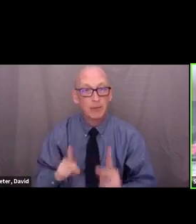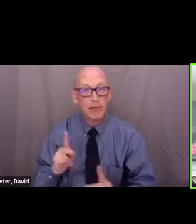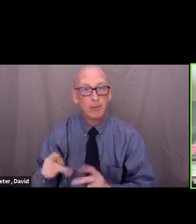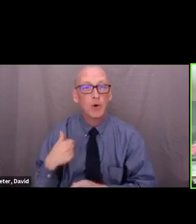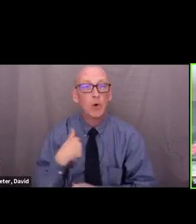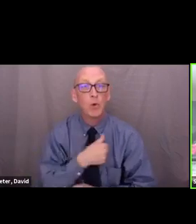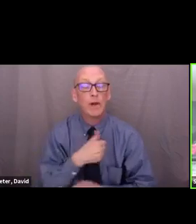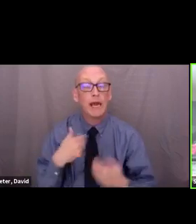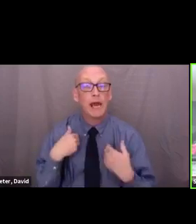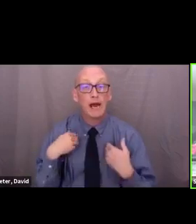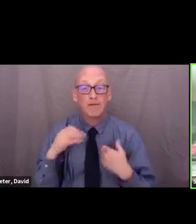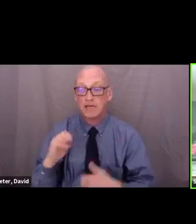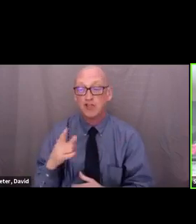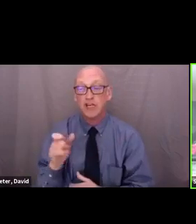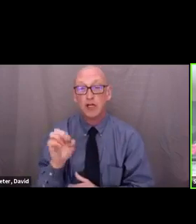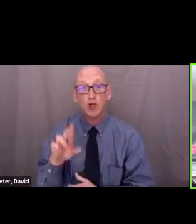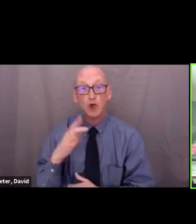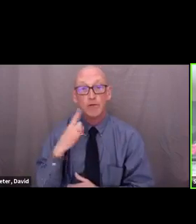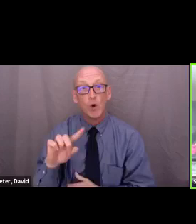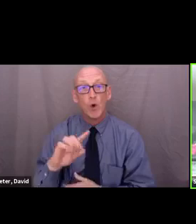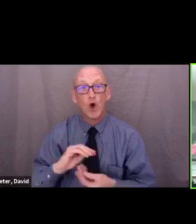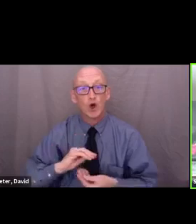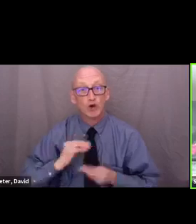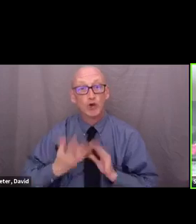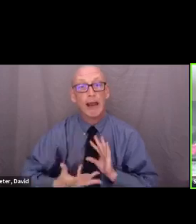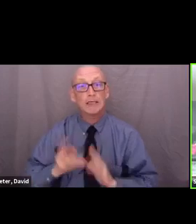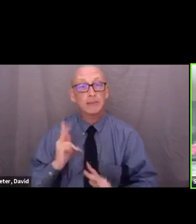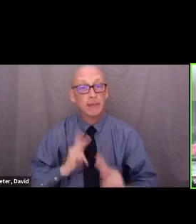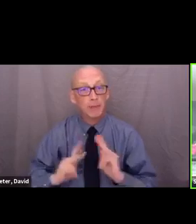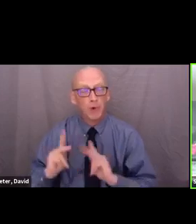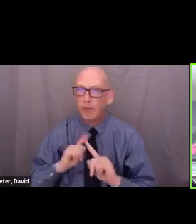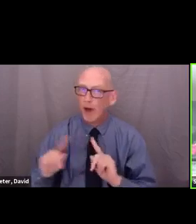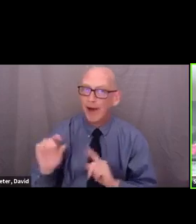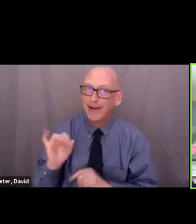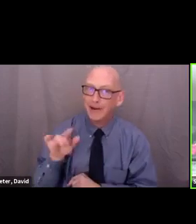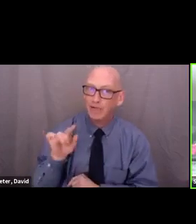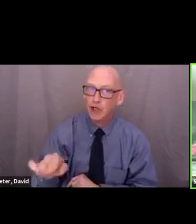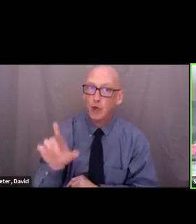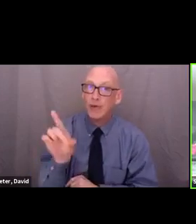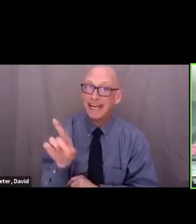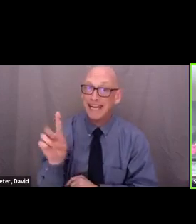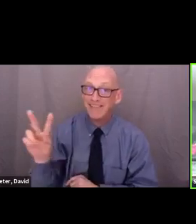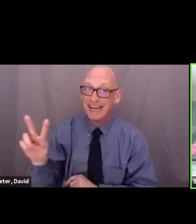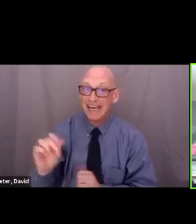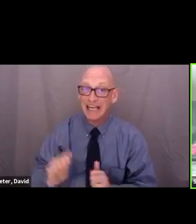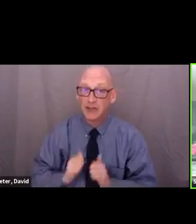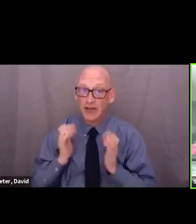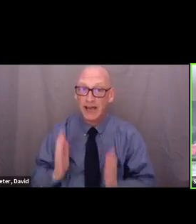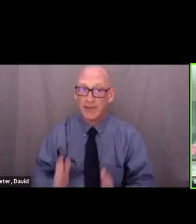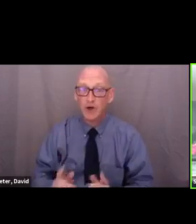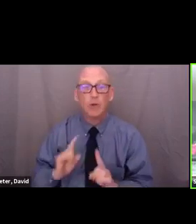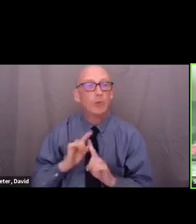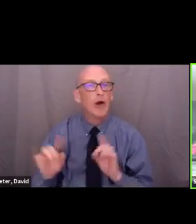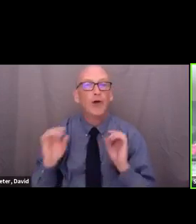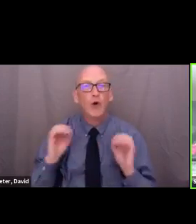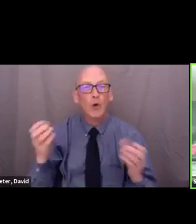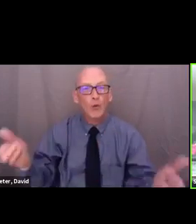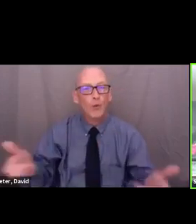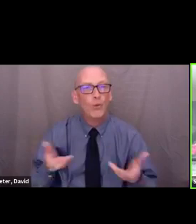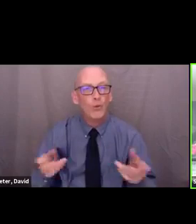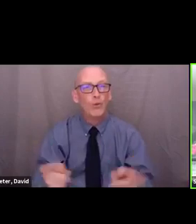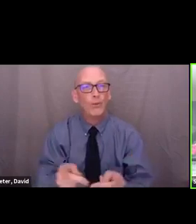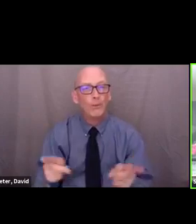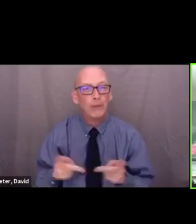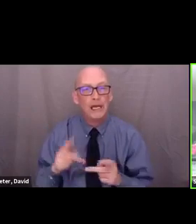a shelter that accommodates trans folks if you are a domestic violence survivor, but there's no welcoming space for